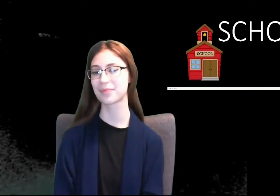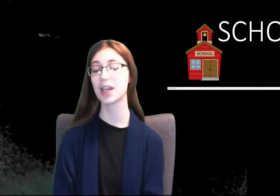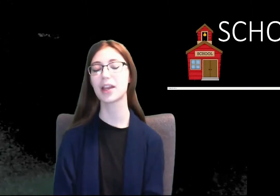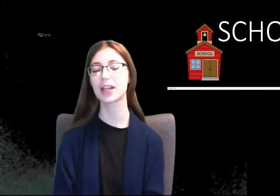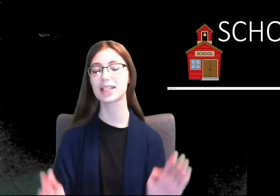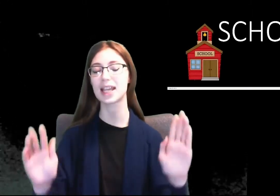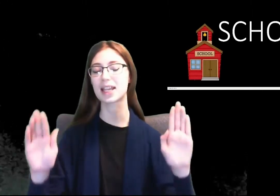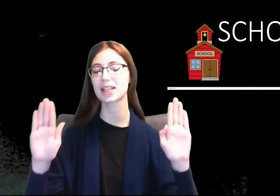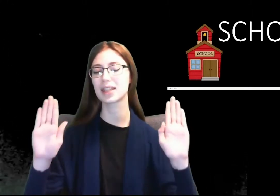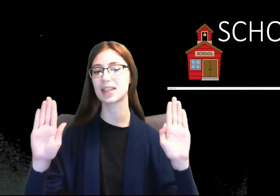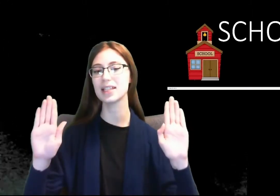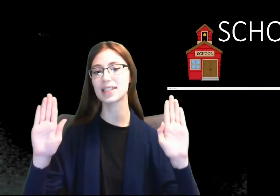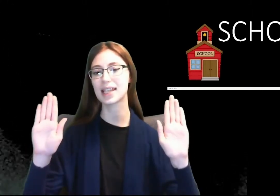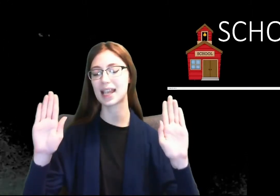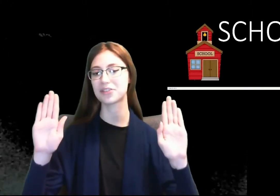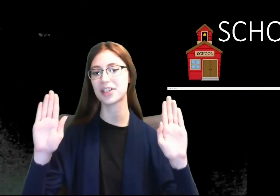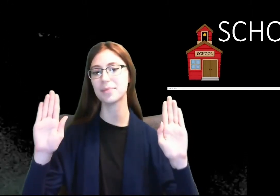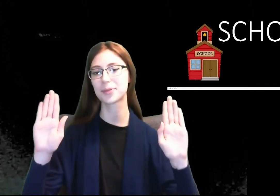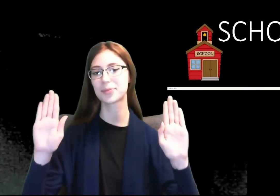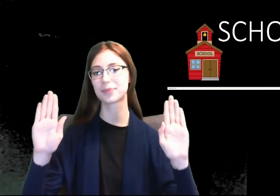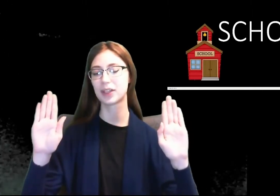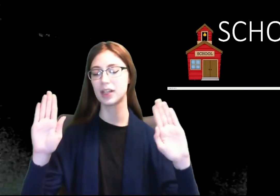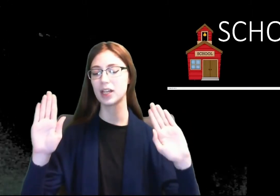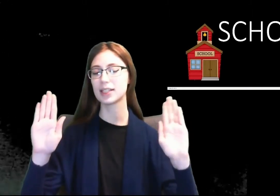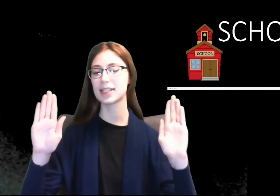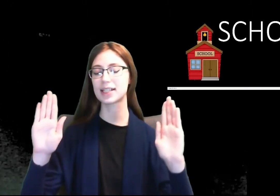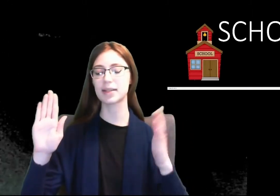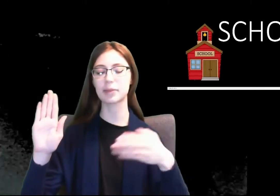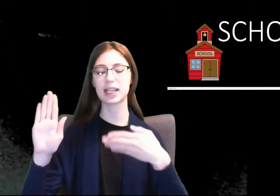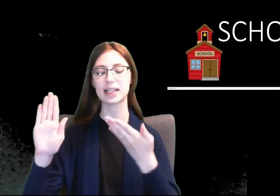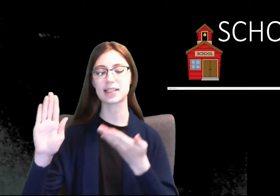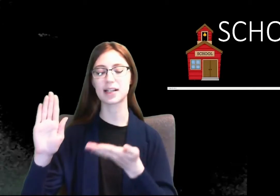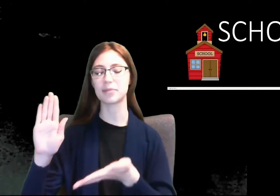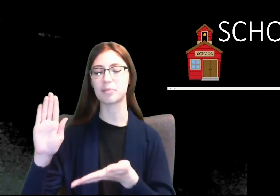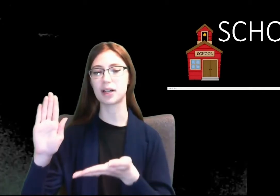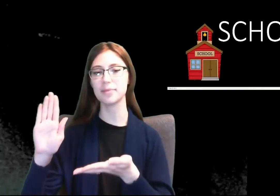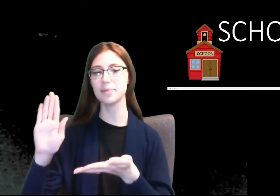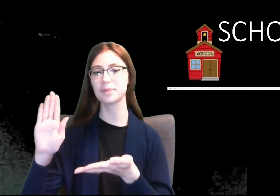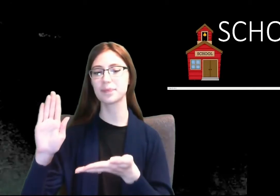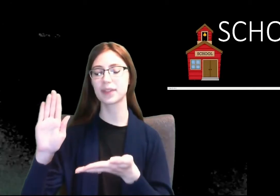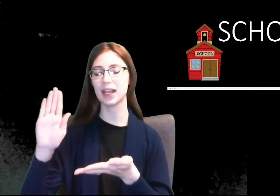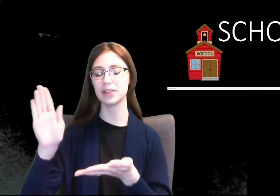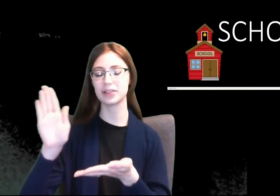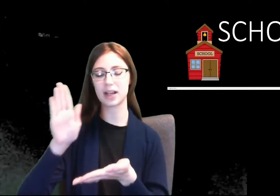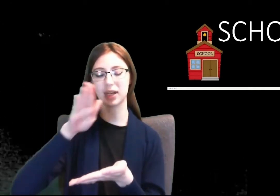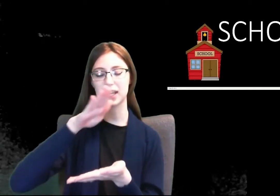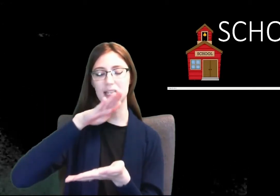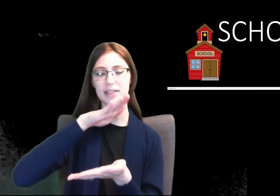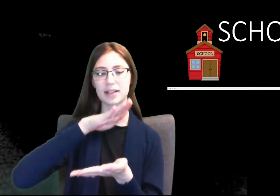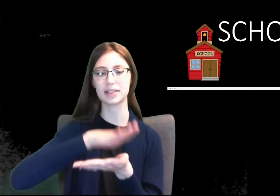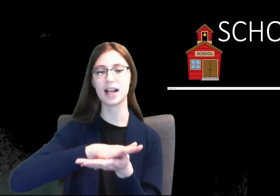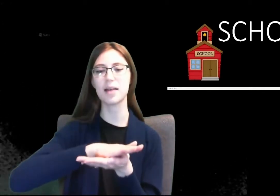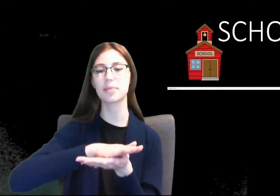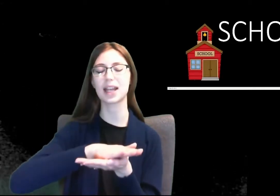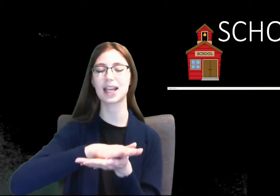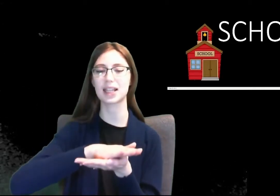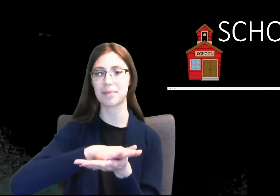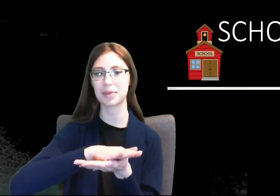You're going to take this handshake, non-dominant hand on bottom, and your dominant hand on top, and clap them